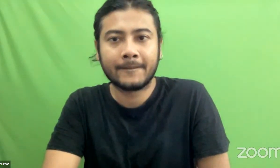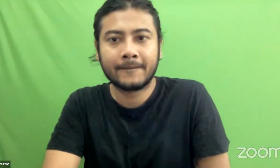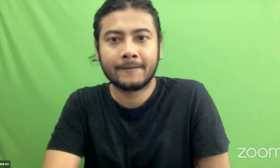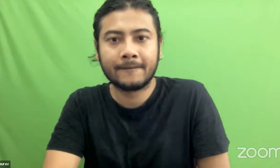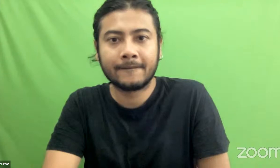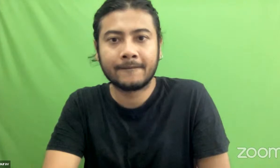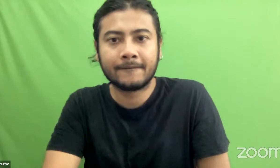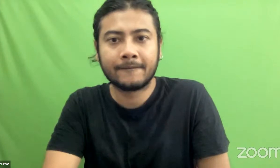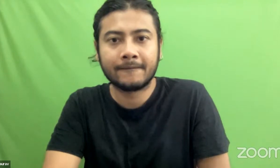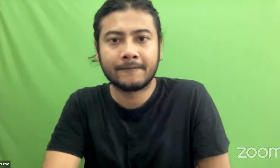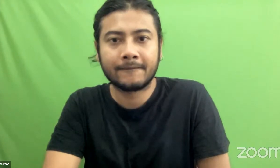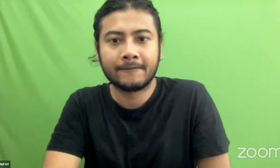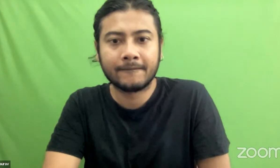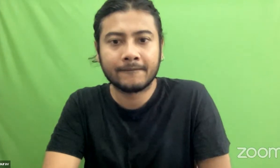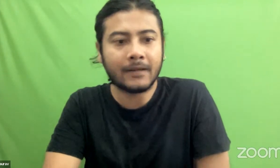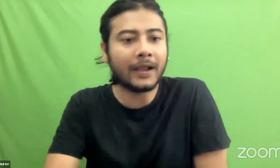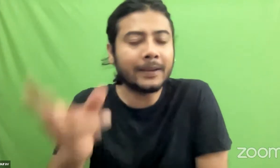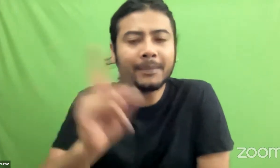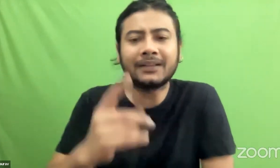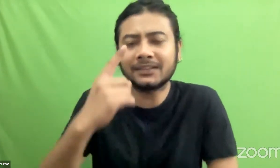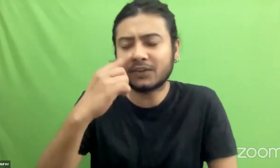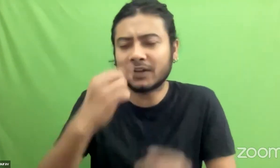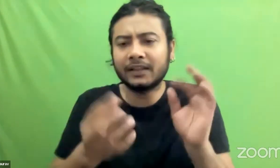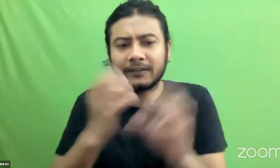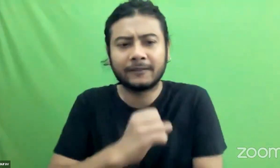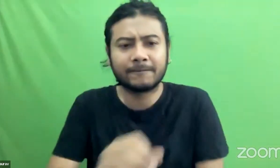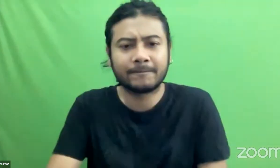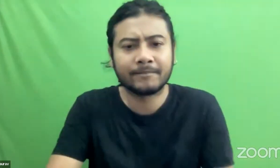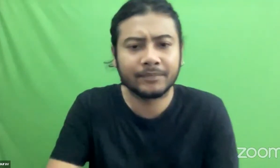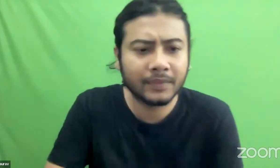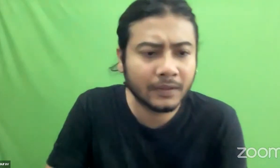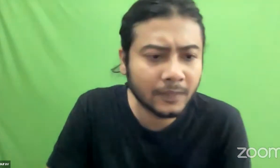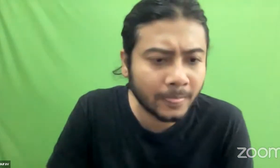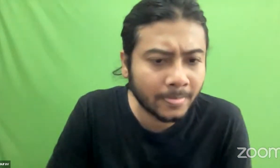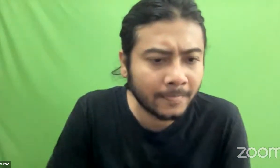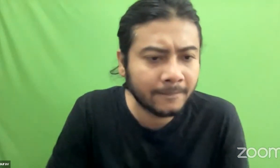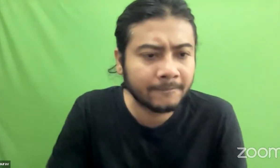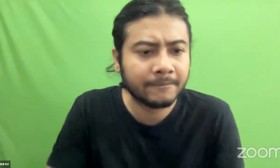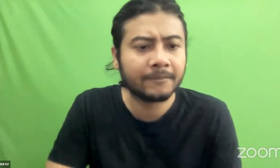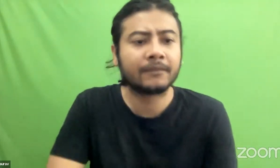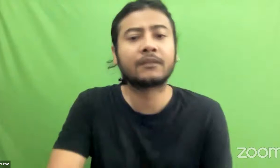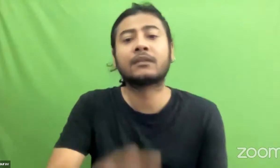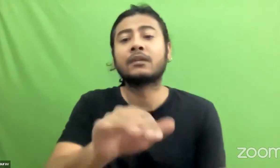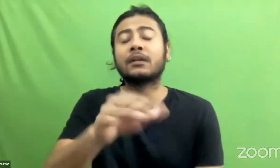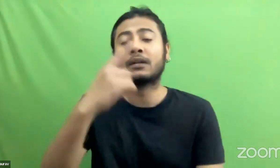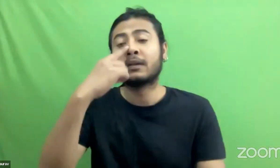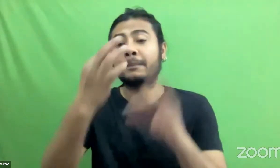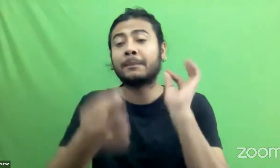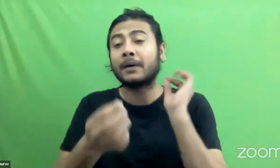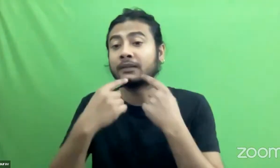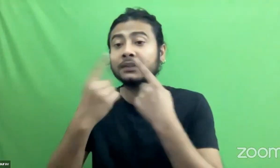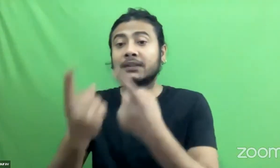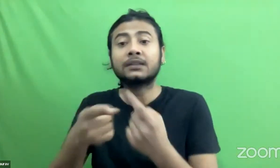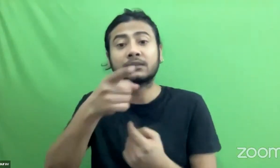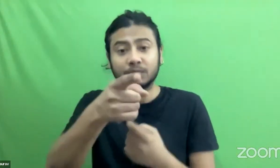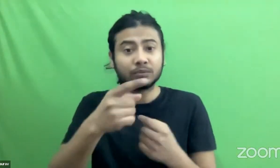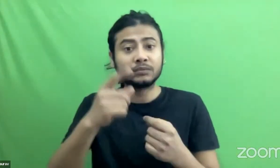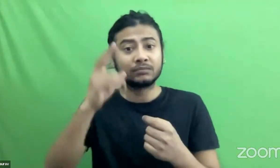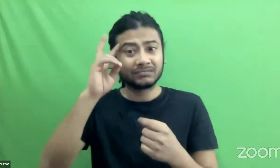with Vaishali. So please type a question in your regional language and type the question to me. I'll put it on